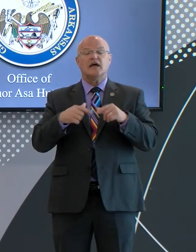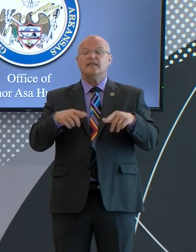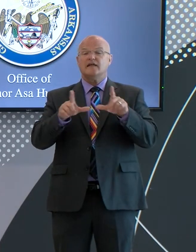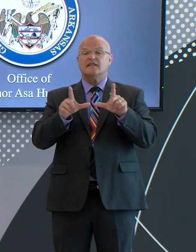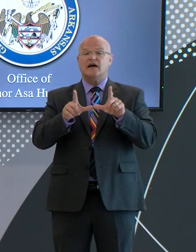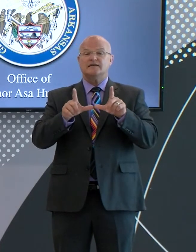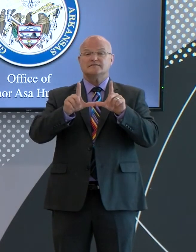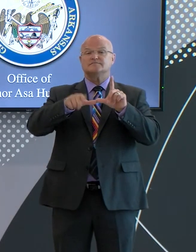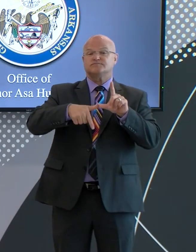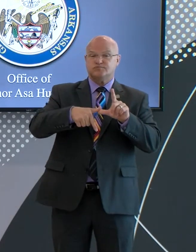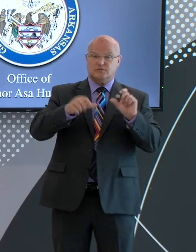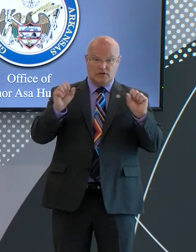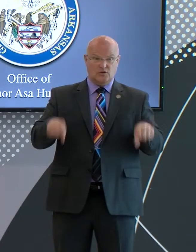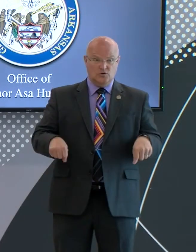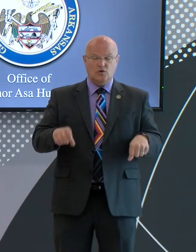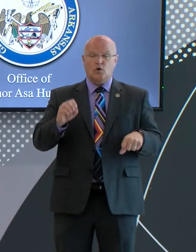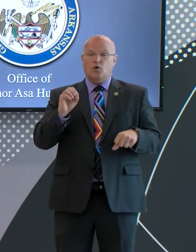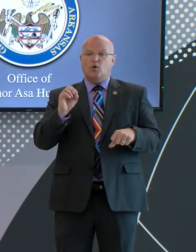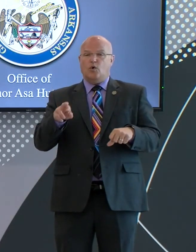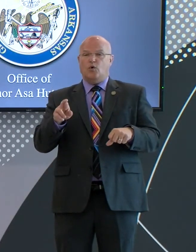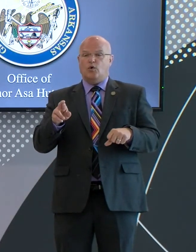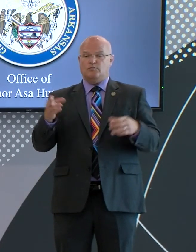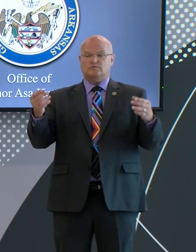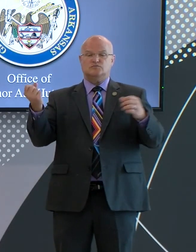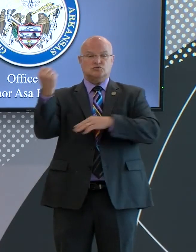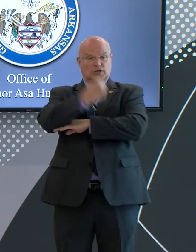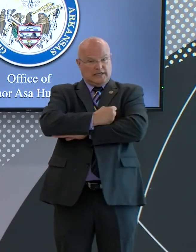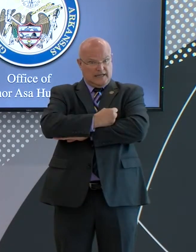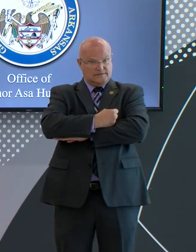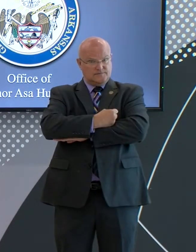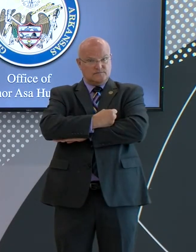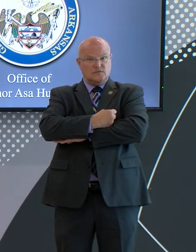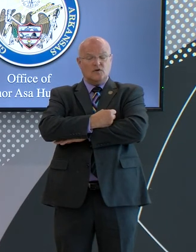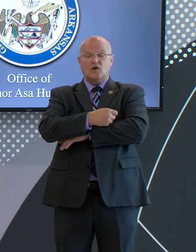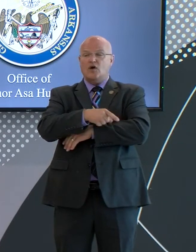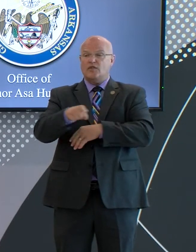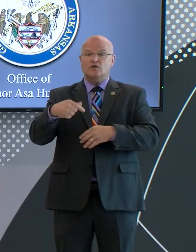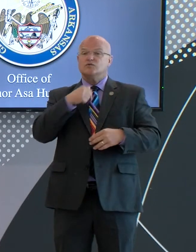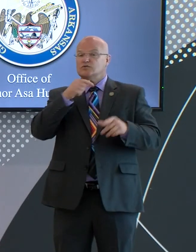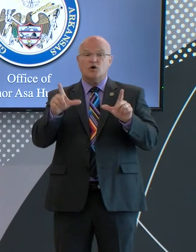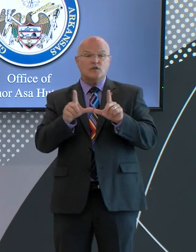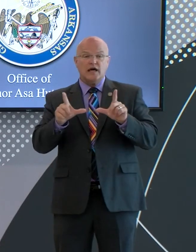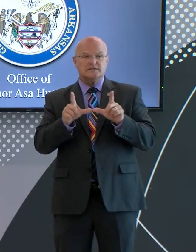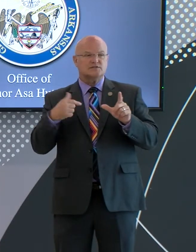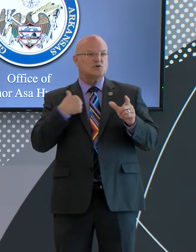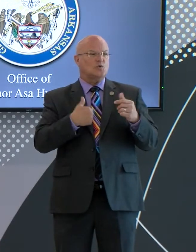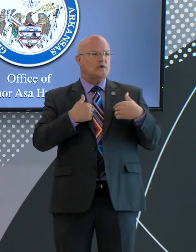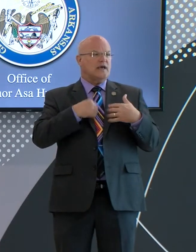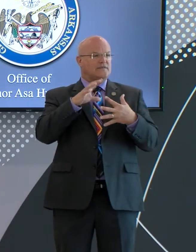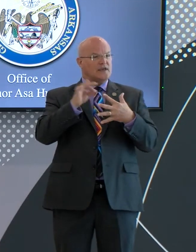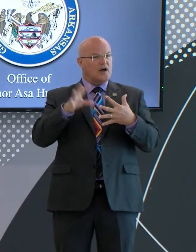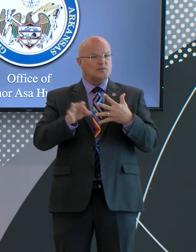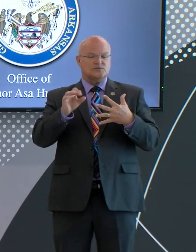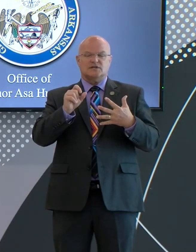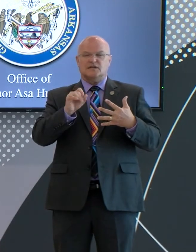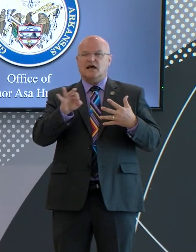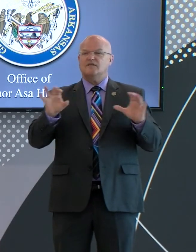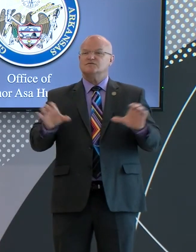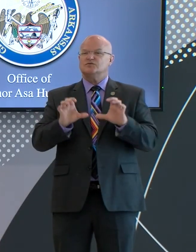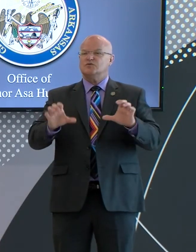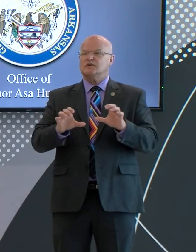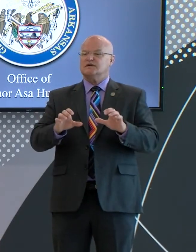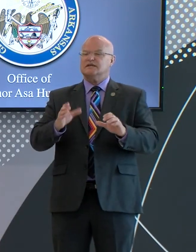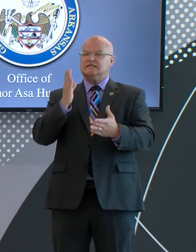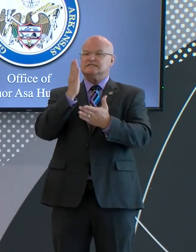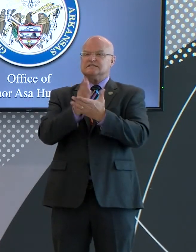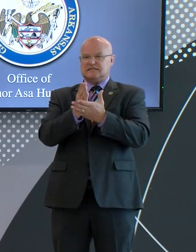license revoked or be shut down. For those that we don't license, we have the option of doing a cease